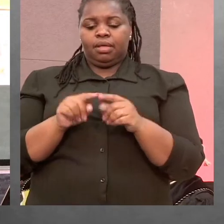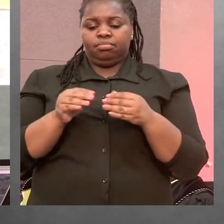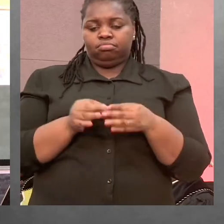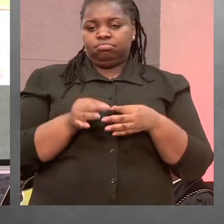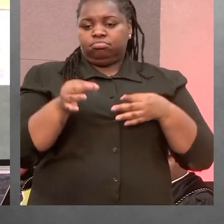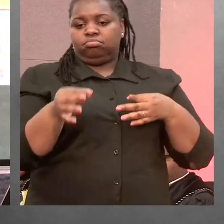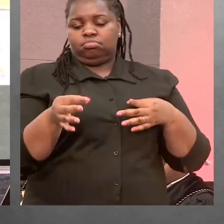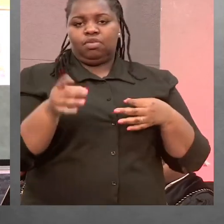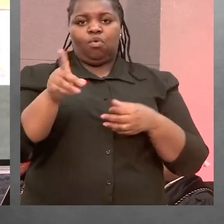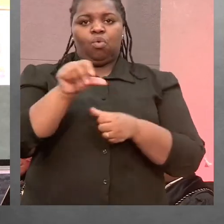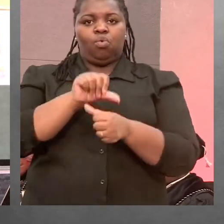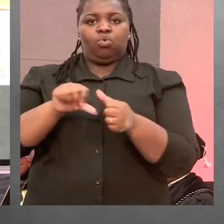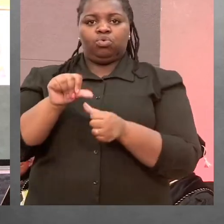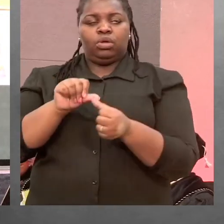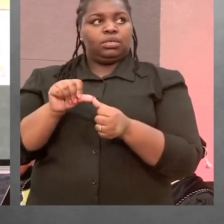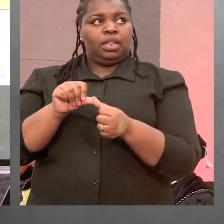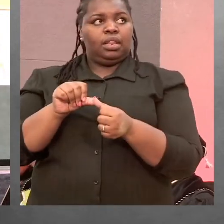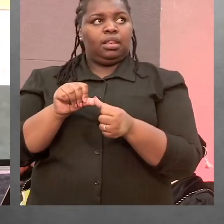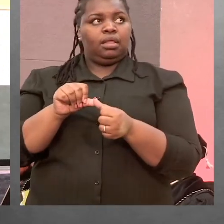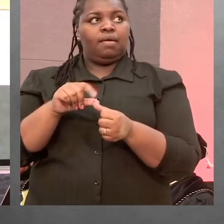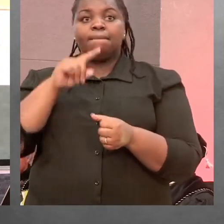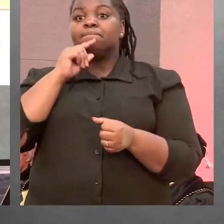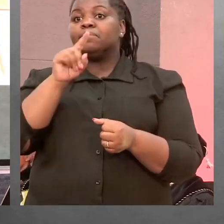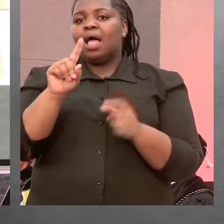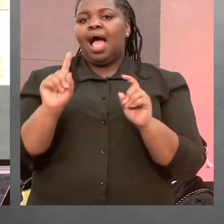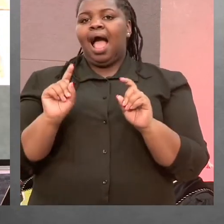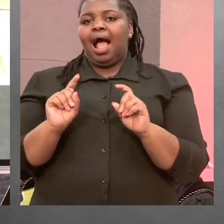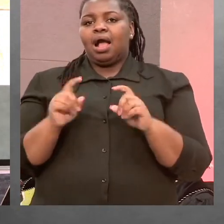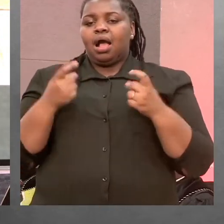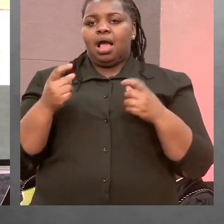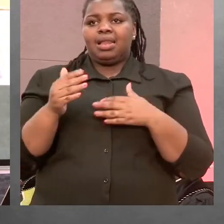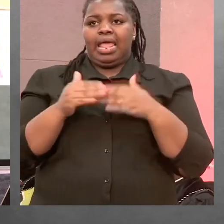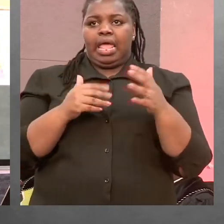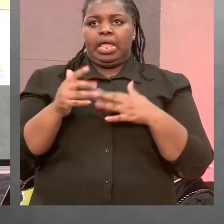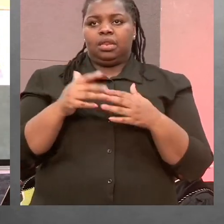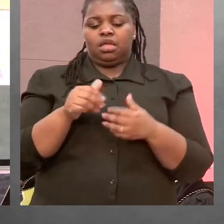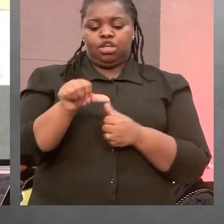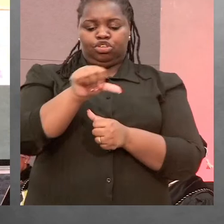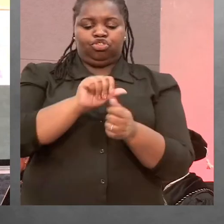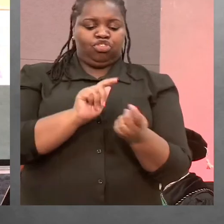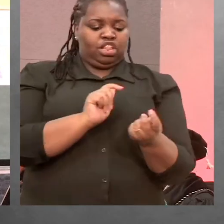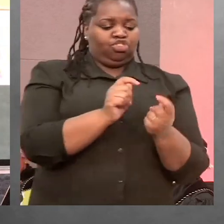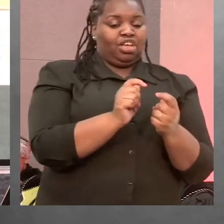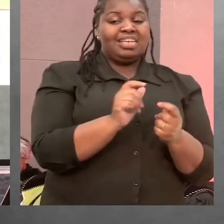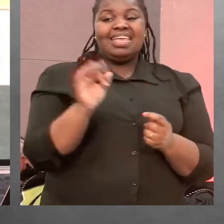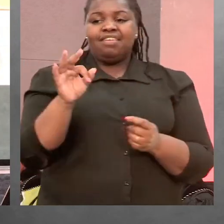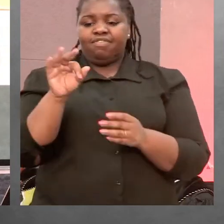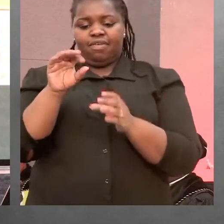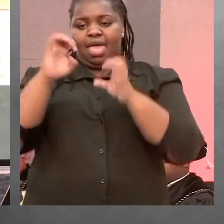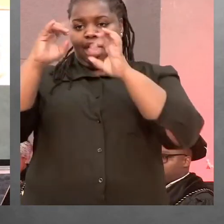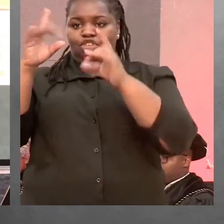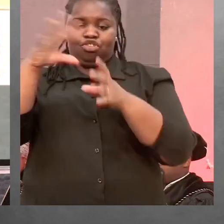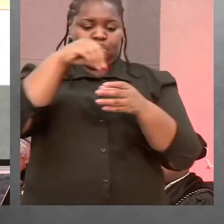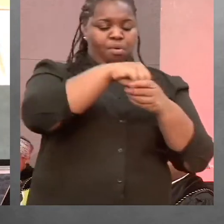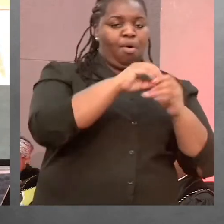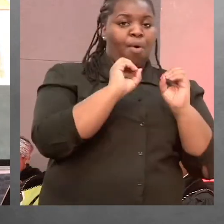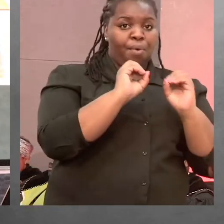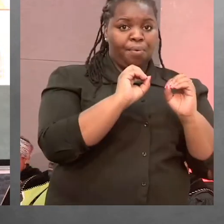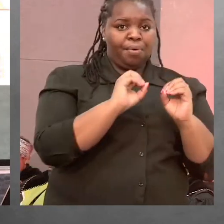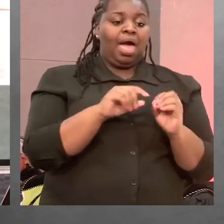social consumption. There cannot be any major social change without education. Education gives